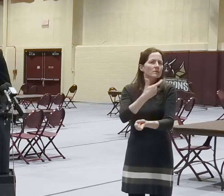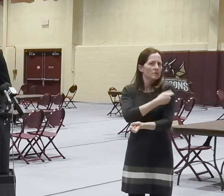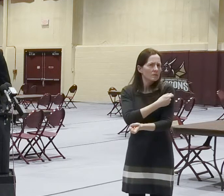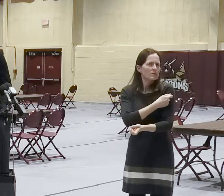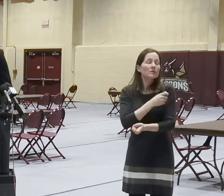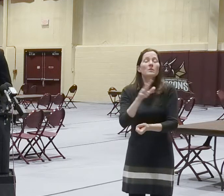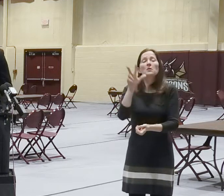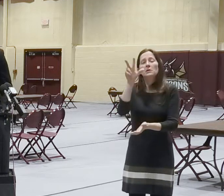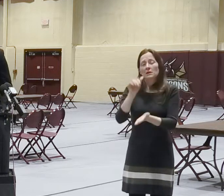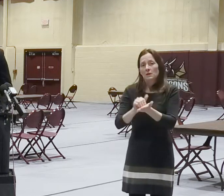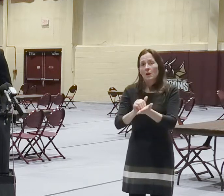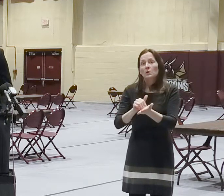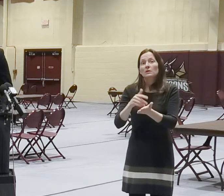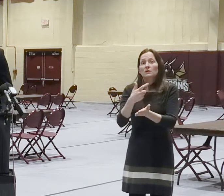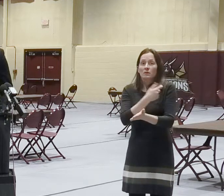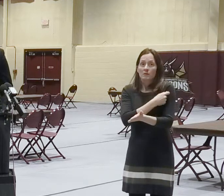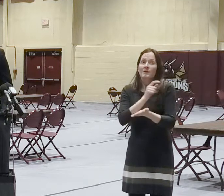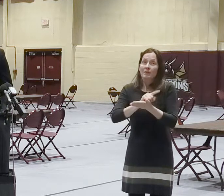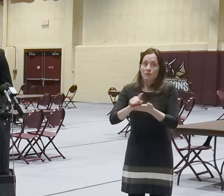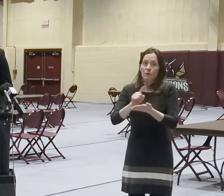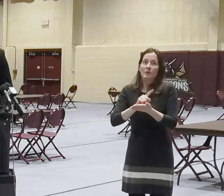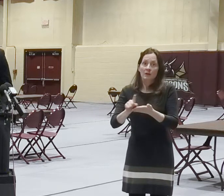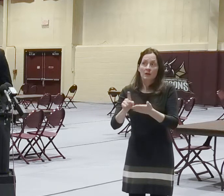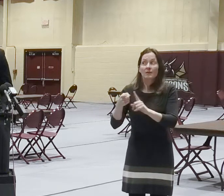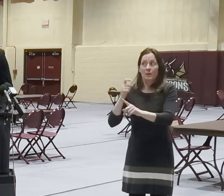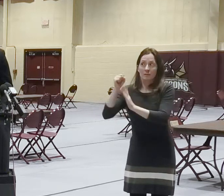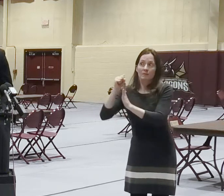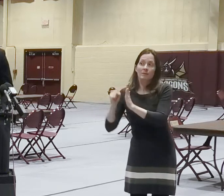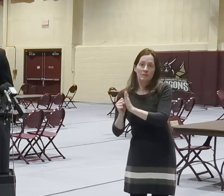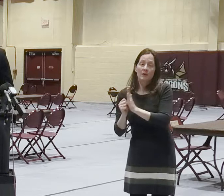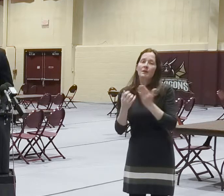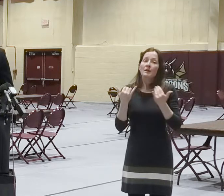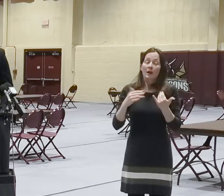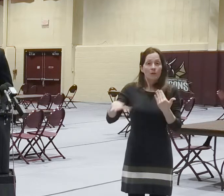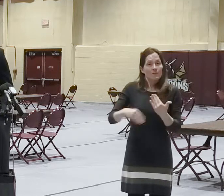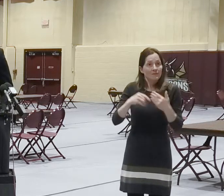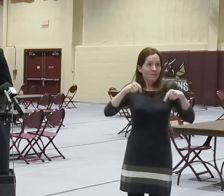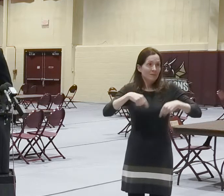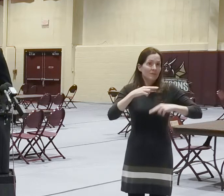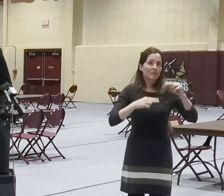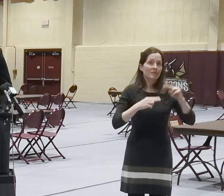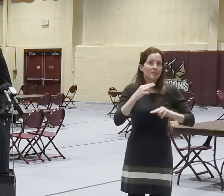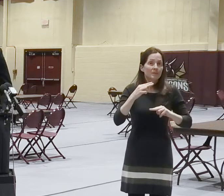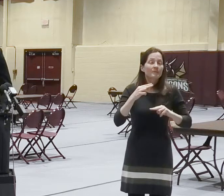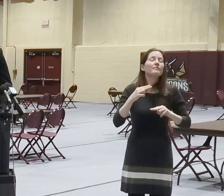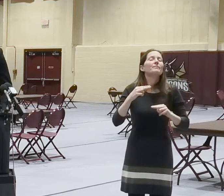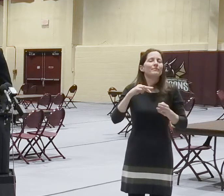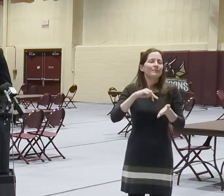week, this site will allow us to vaccinate at least